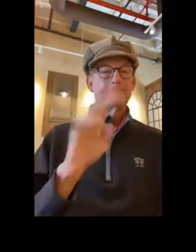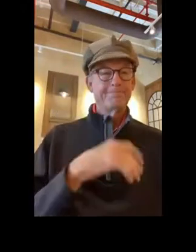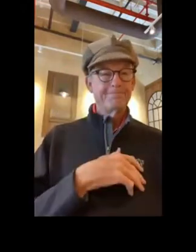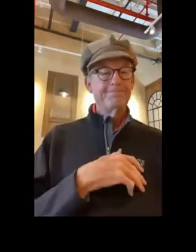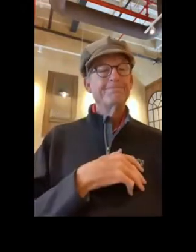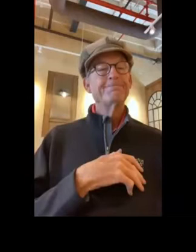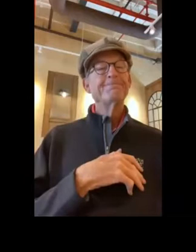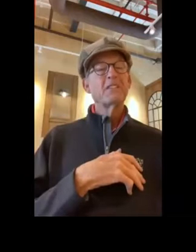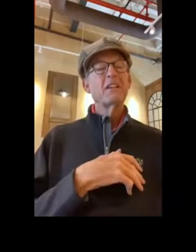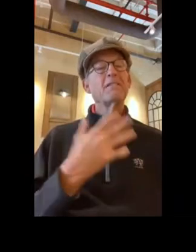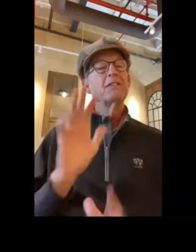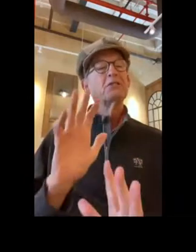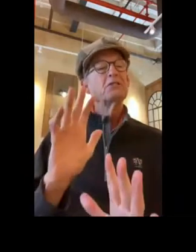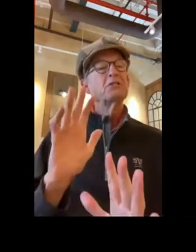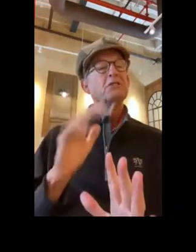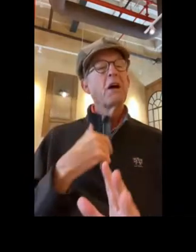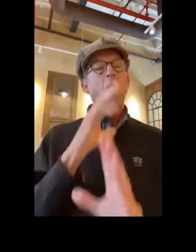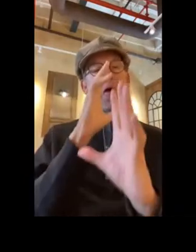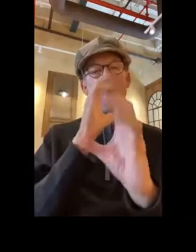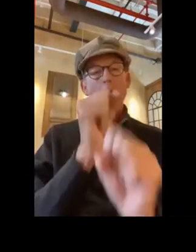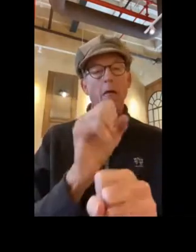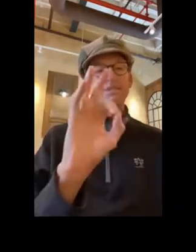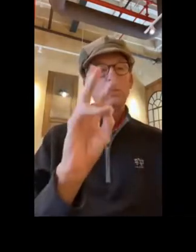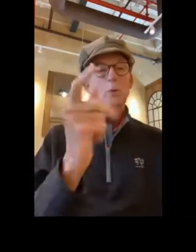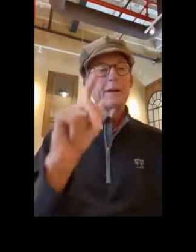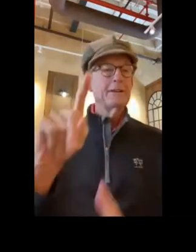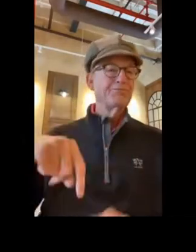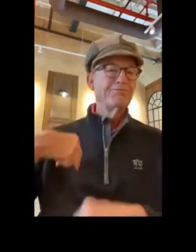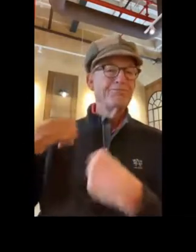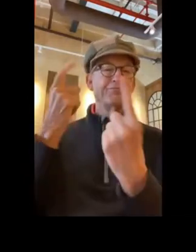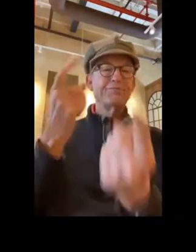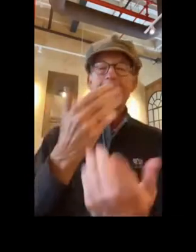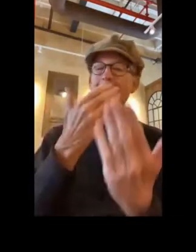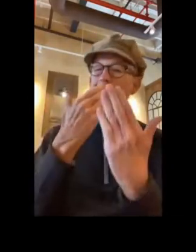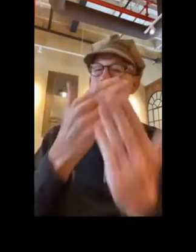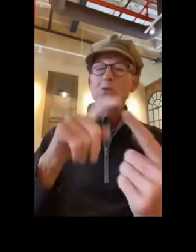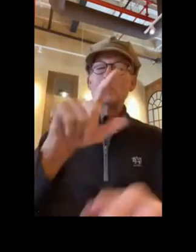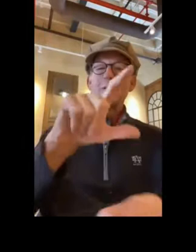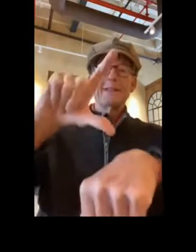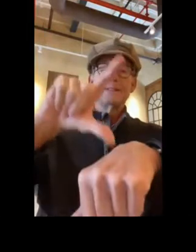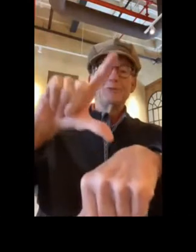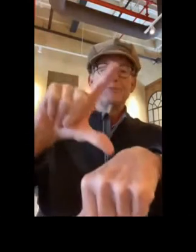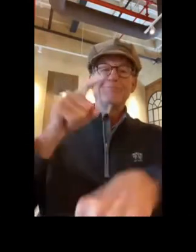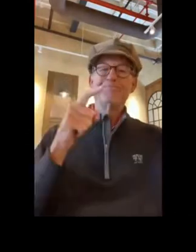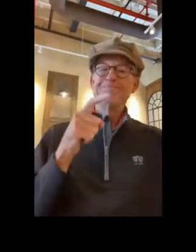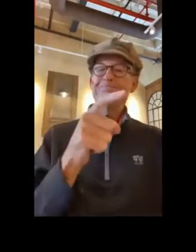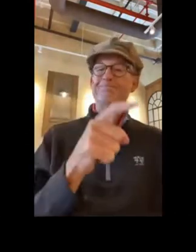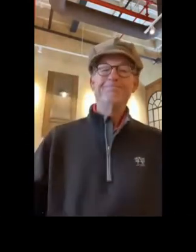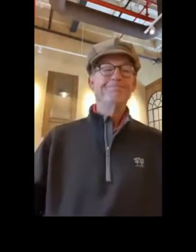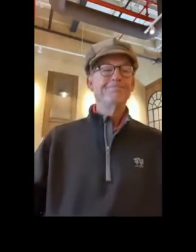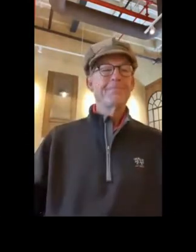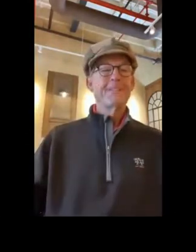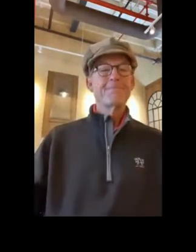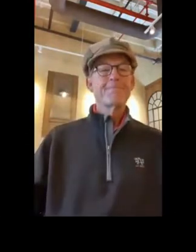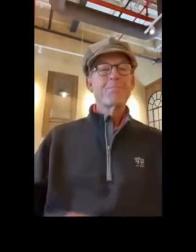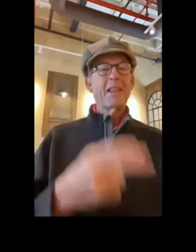in Novato area in 1994, far west. And wow, thank